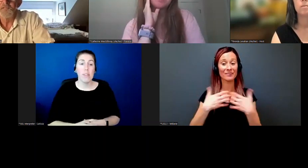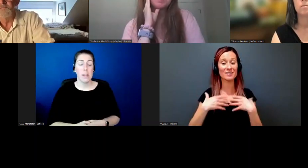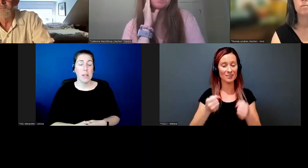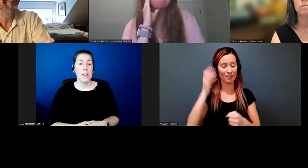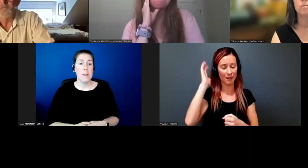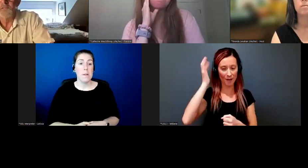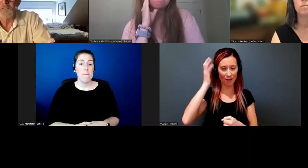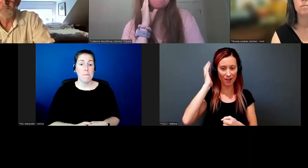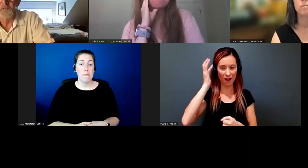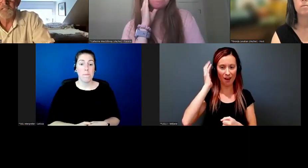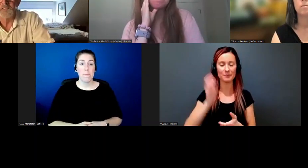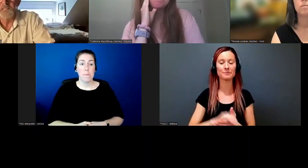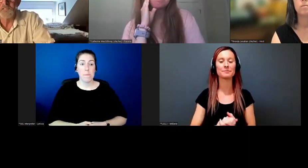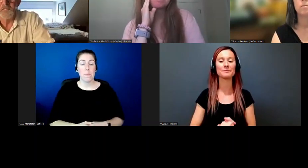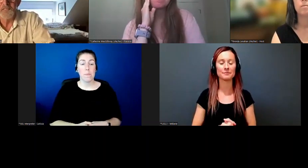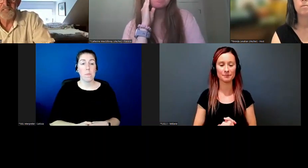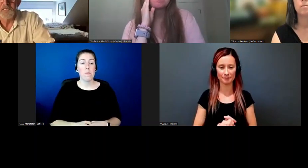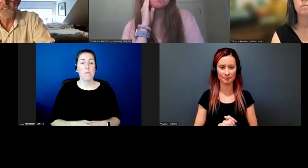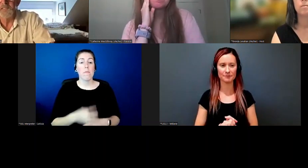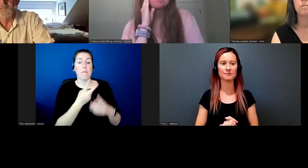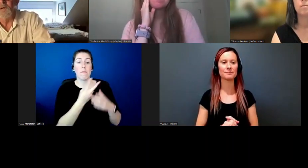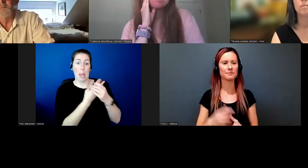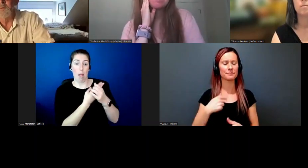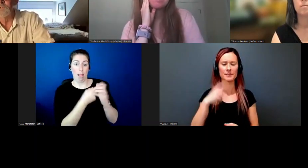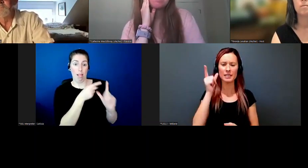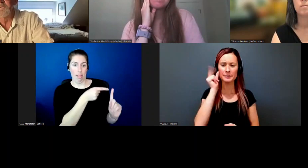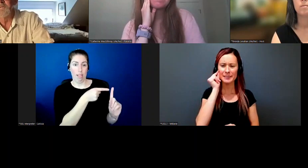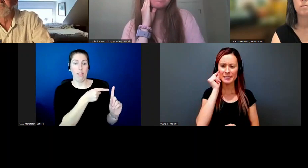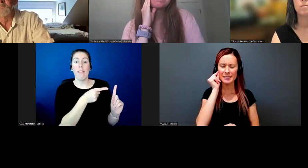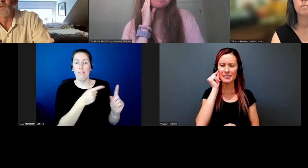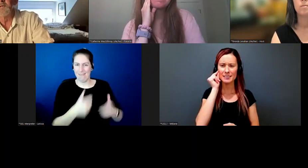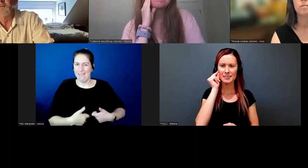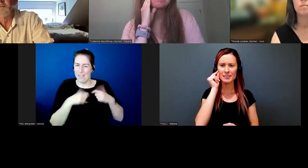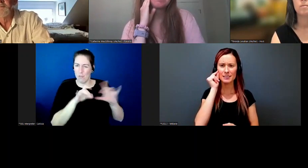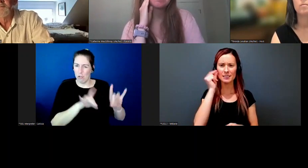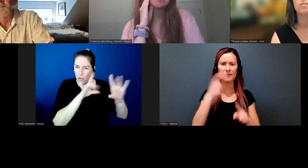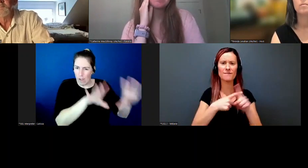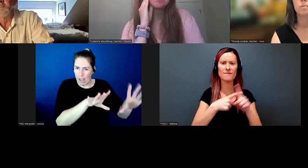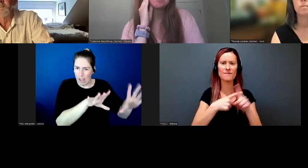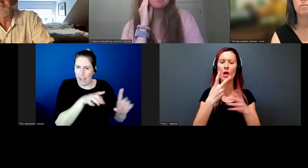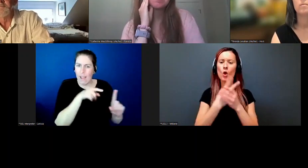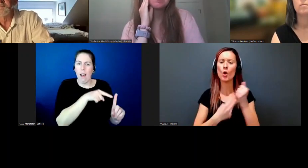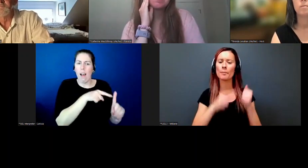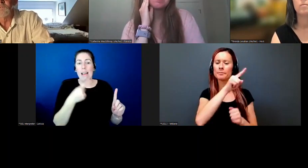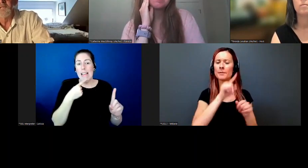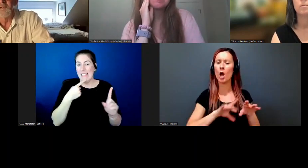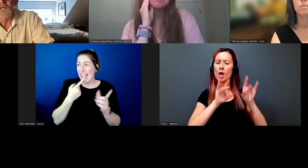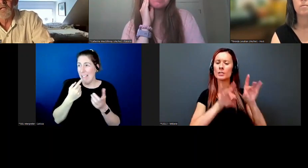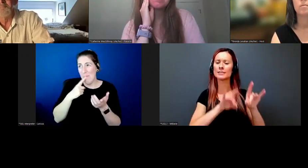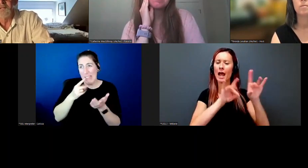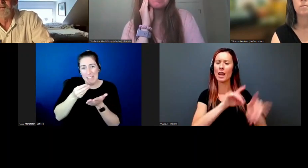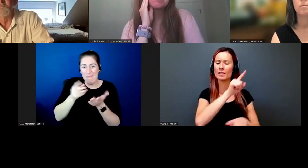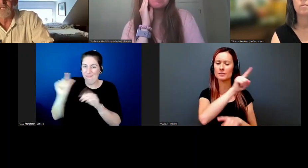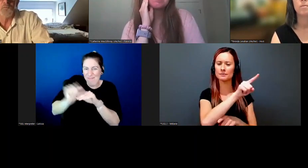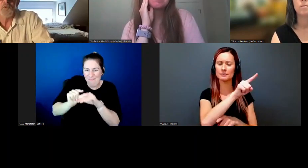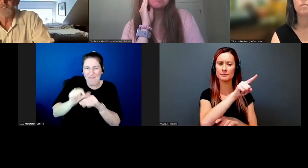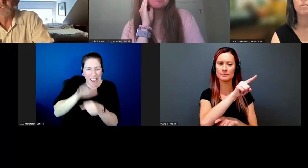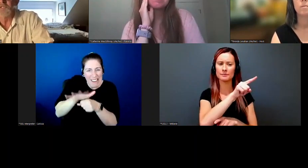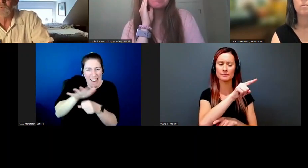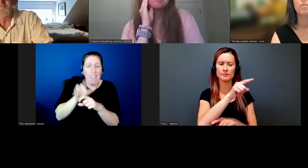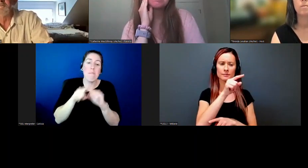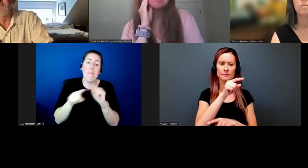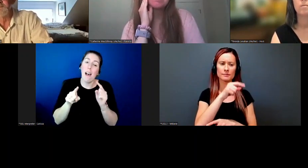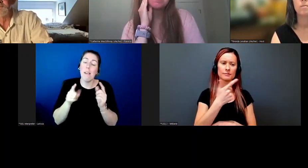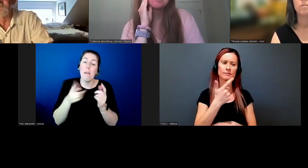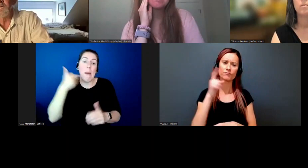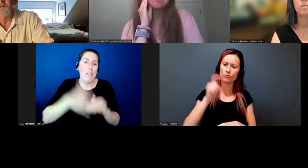hear it from a couple that's in Australia that say it probably should be a little bit more, but it's certainly a lot better than what they were because they weren't